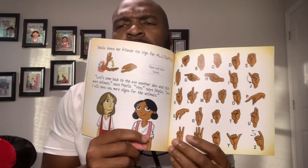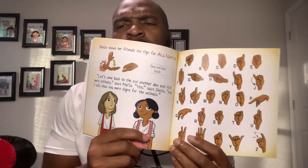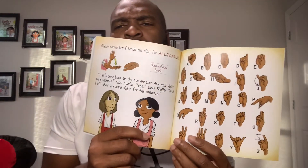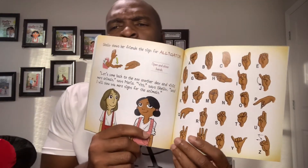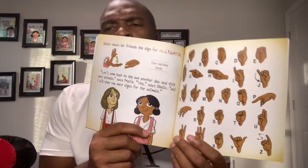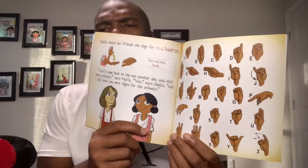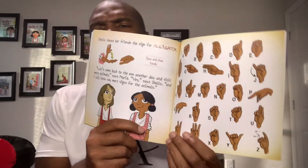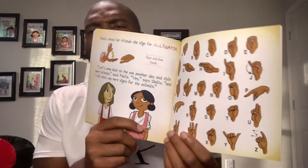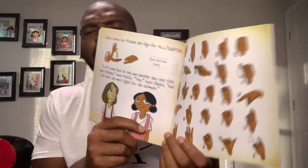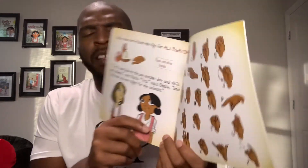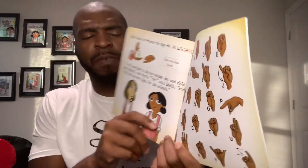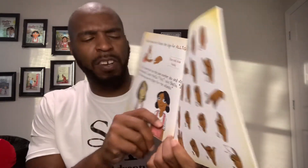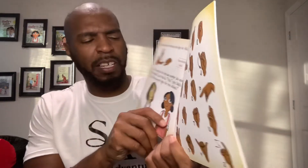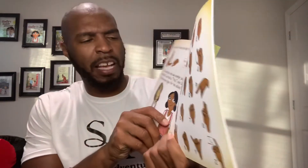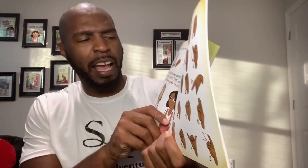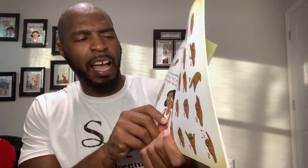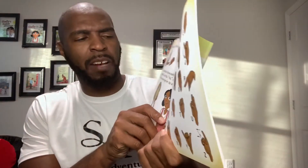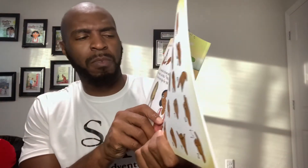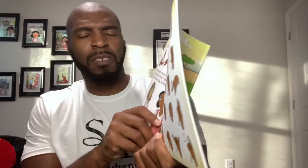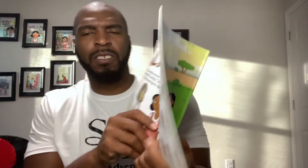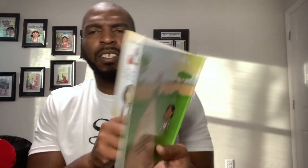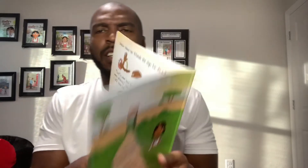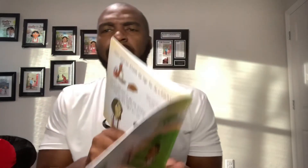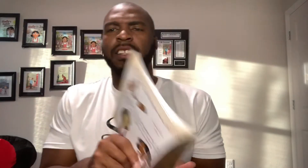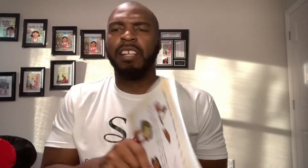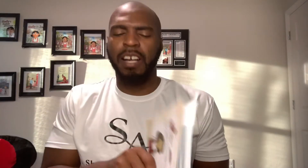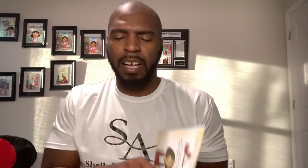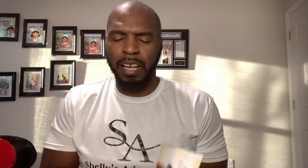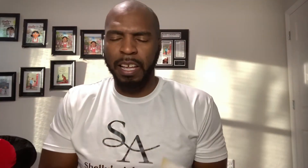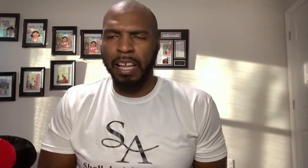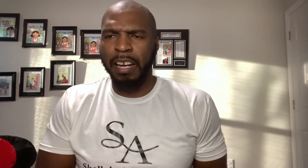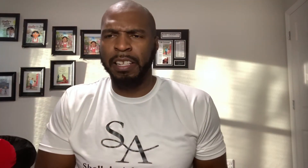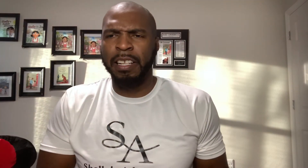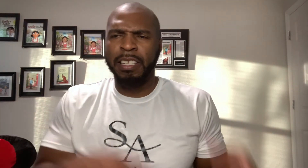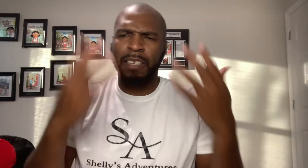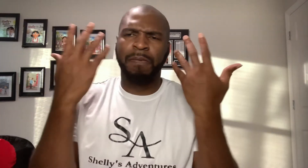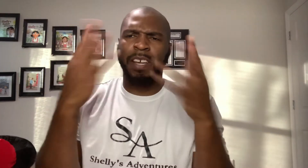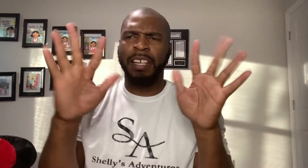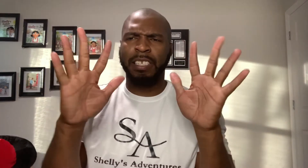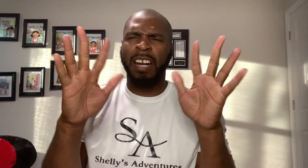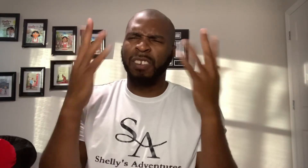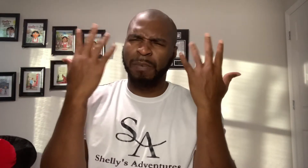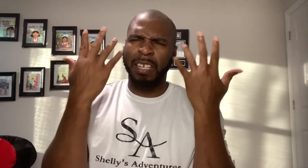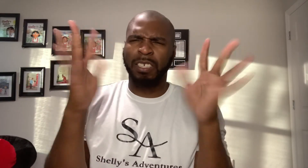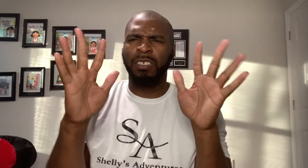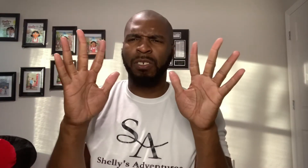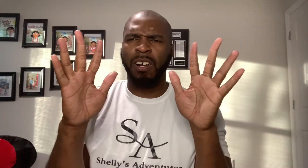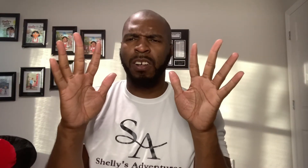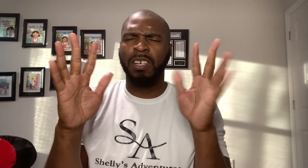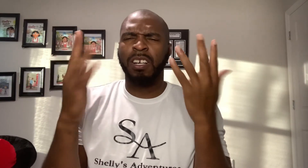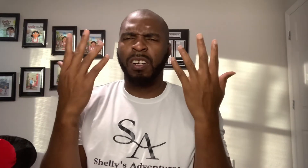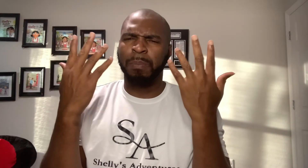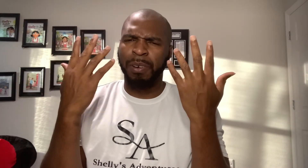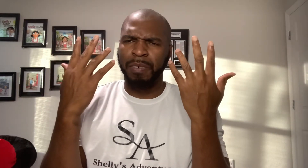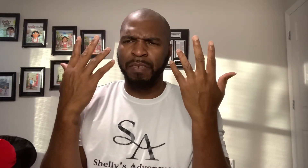you more signs for the animals." The end. And then this is finished. I don't know if I showed you all on the previous